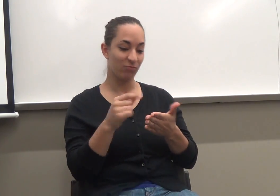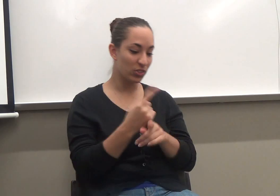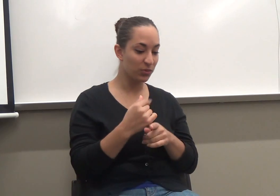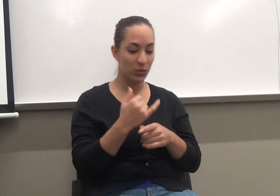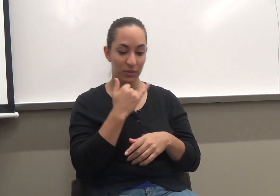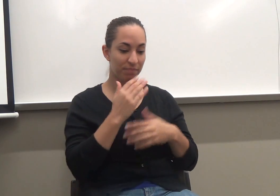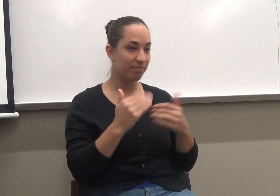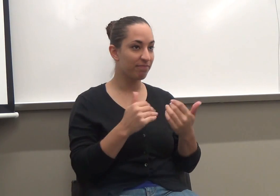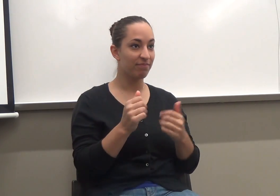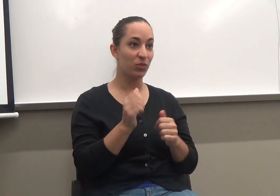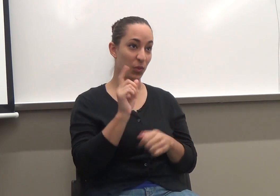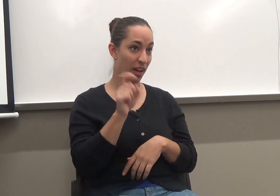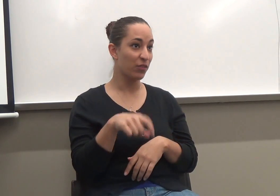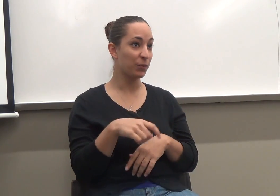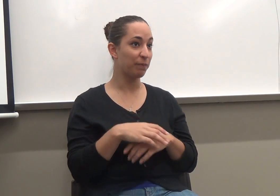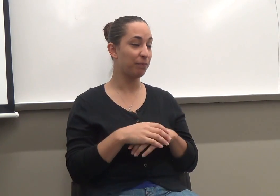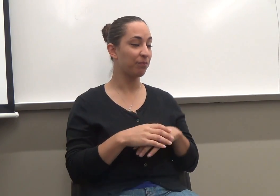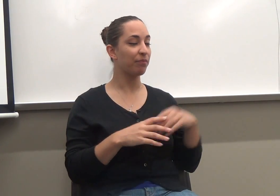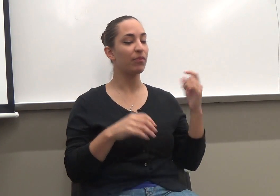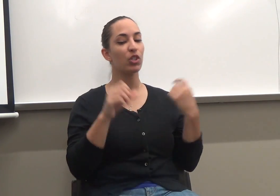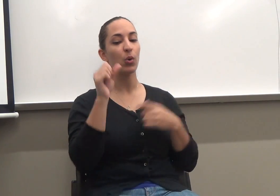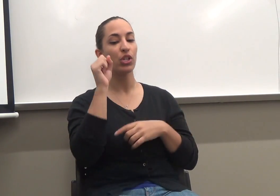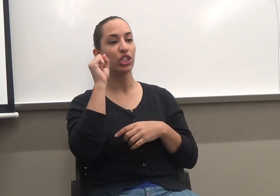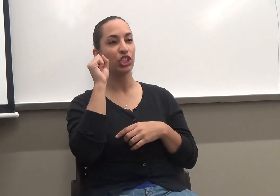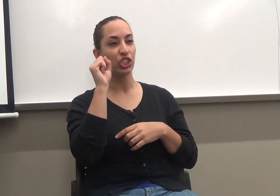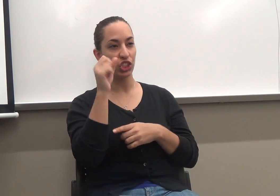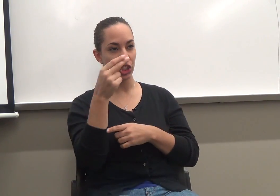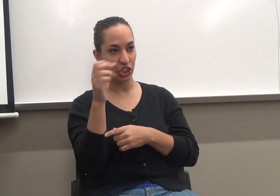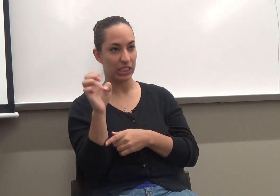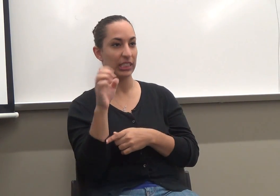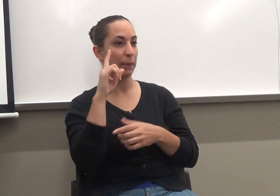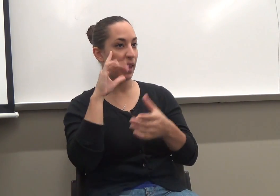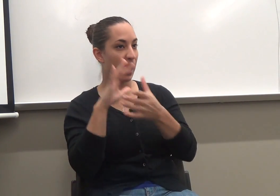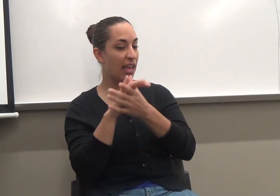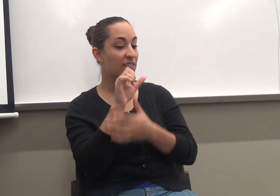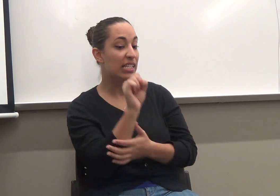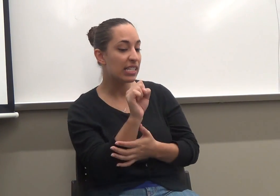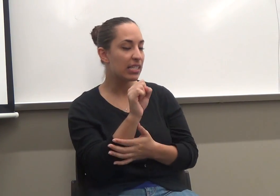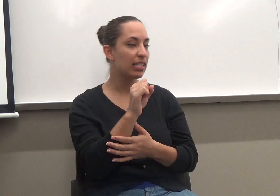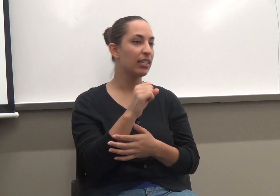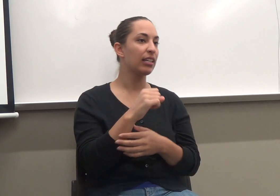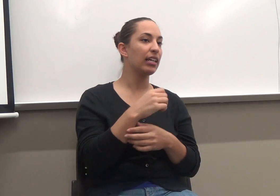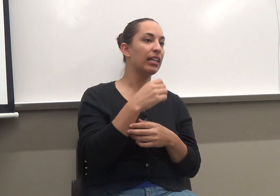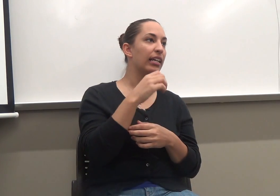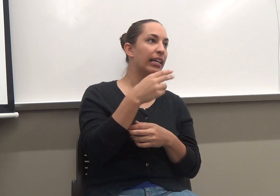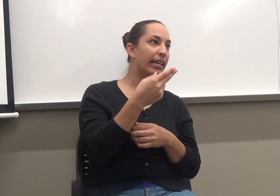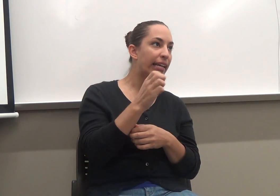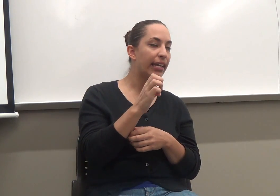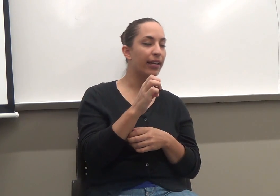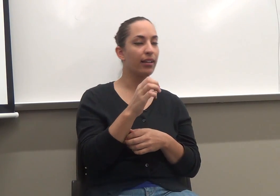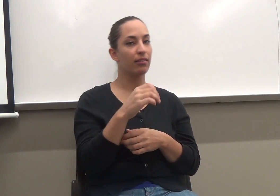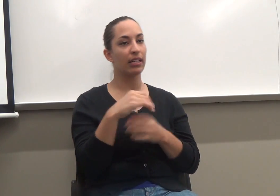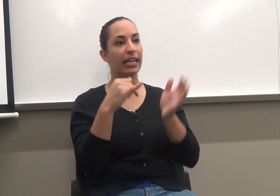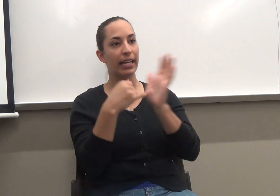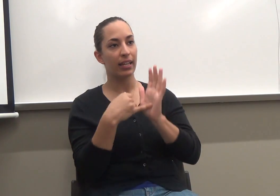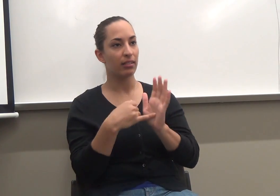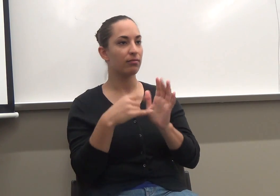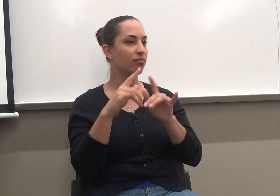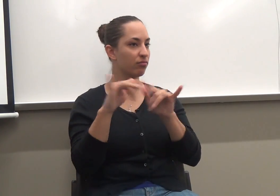believes. I believe, you believe, he or she or it believes. Okay? What about this? Is